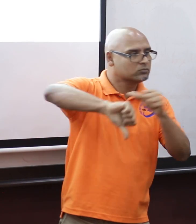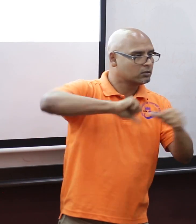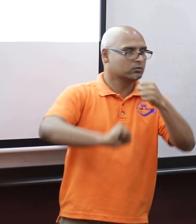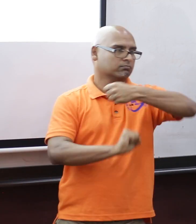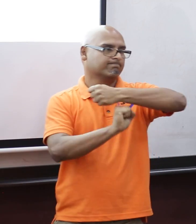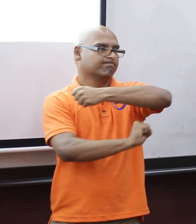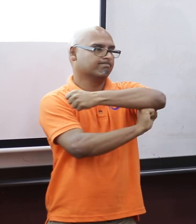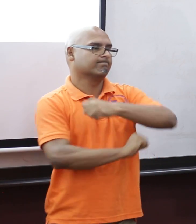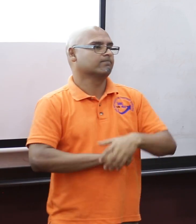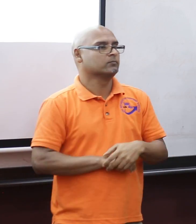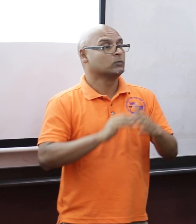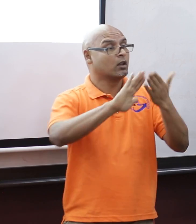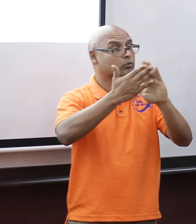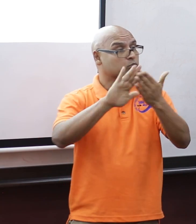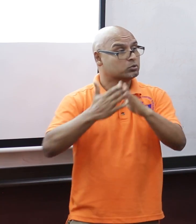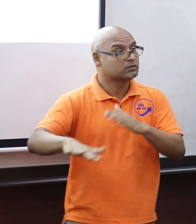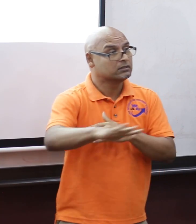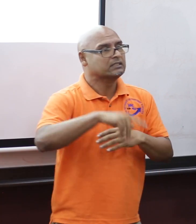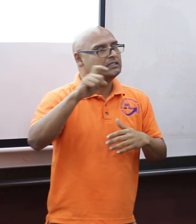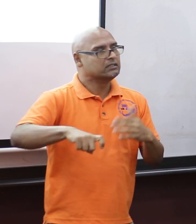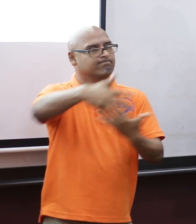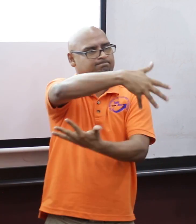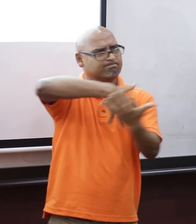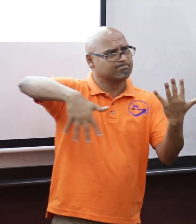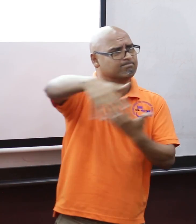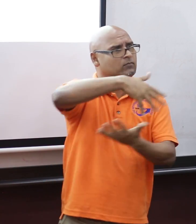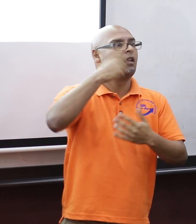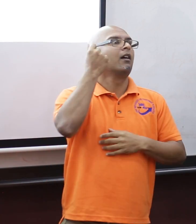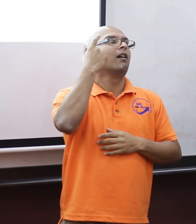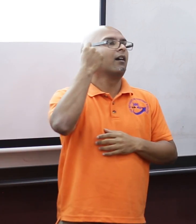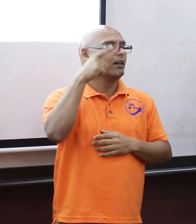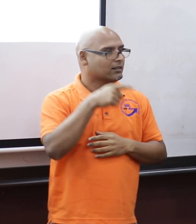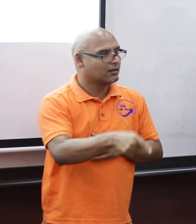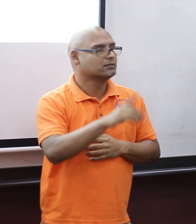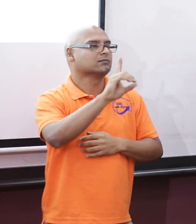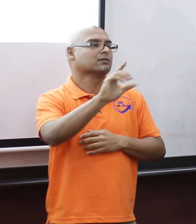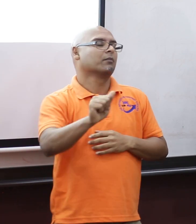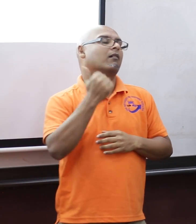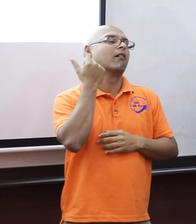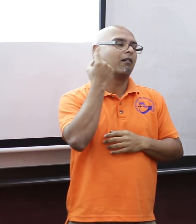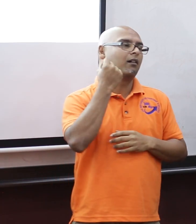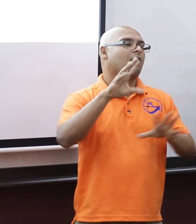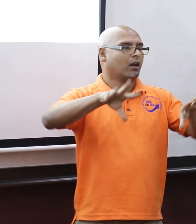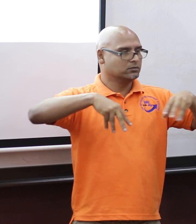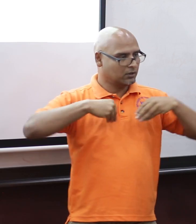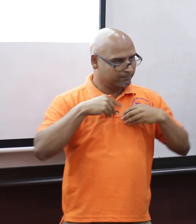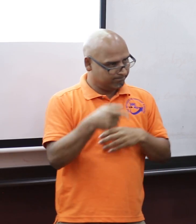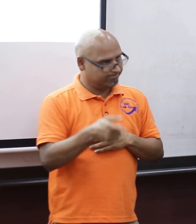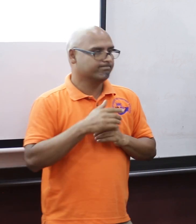so the community can understand and accept persons with disability as part of the community in which they live.